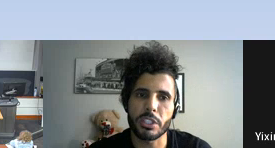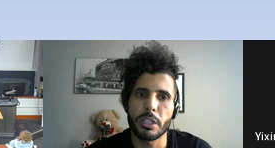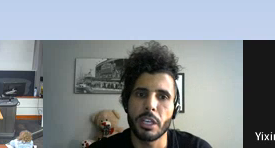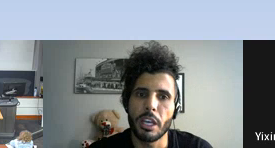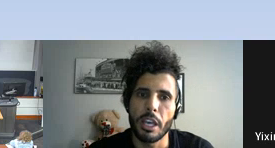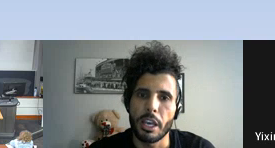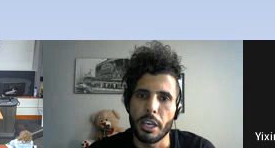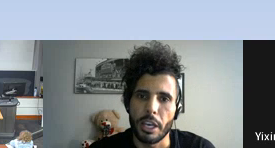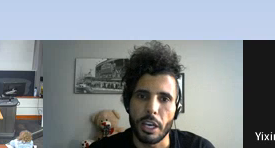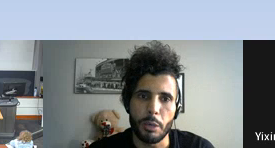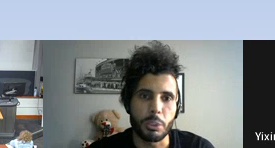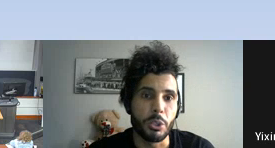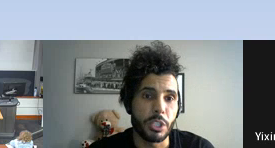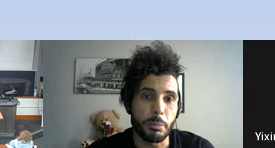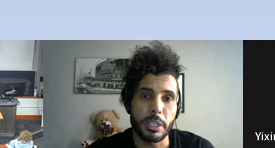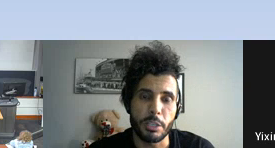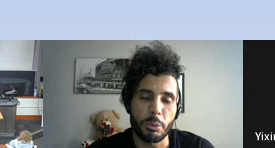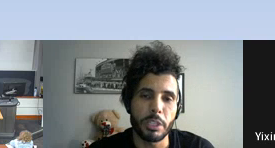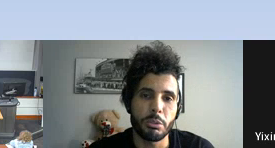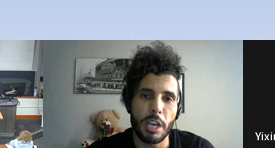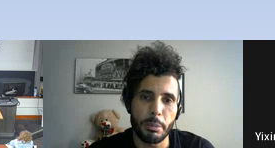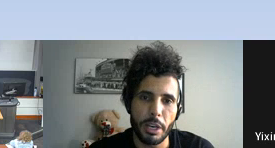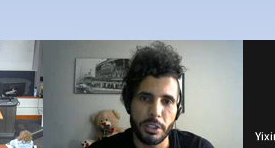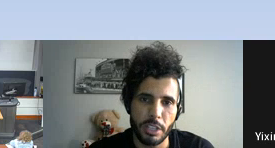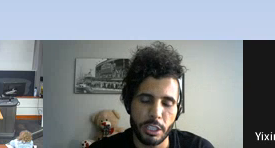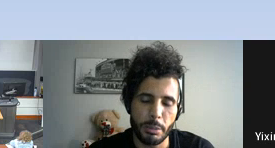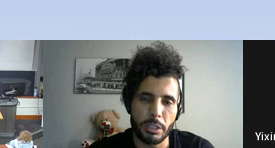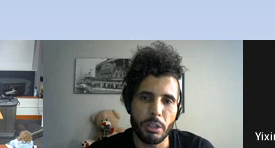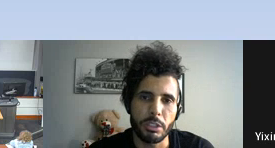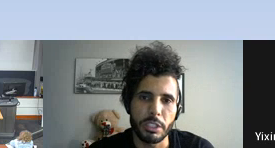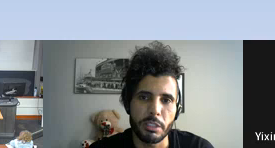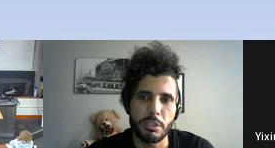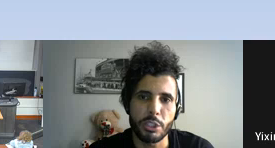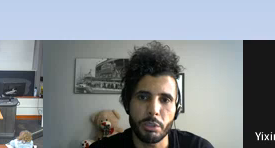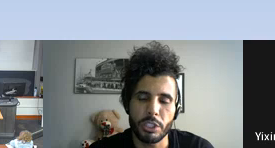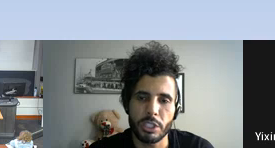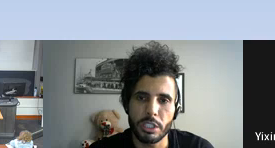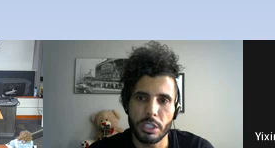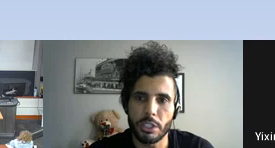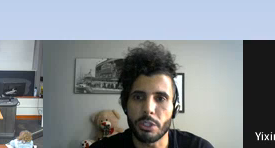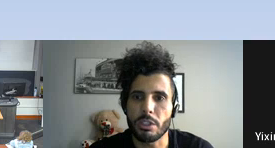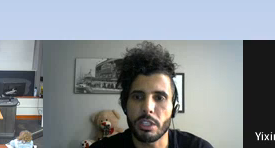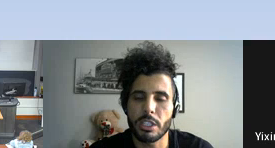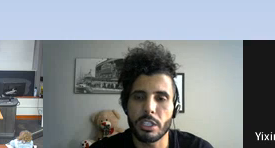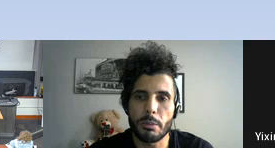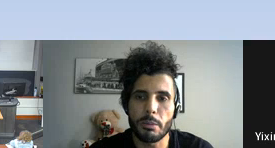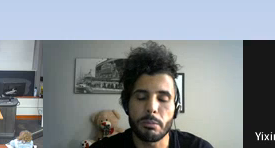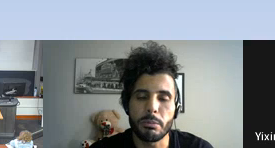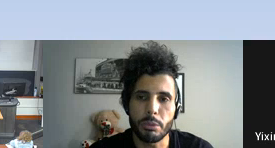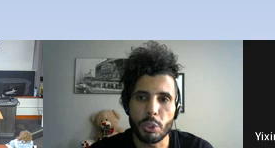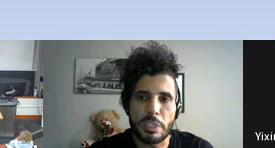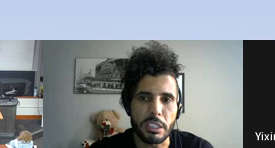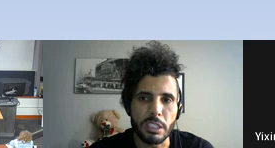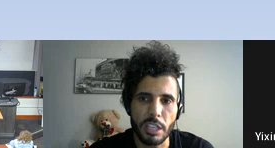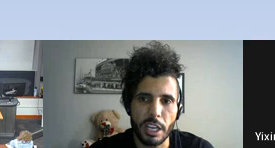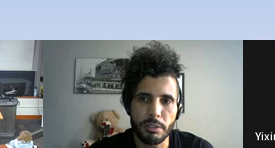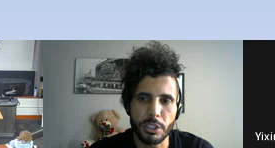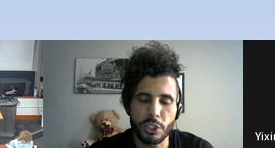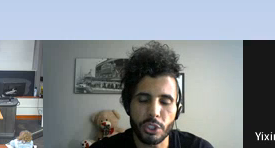languages. We use it because we want to hypothesize about alternative situations and scenarios. And this is the unique design feature